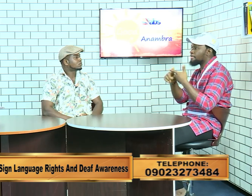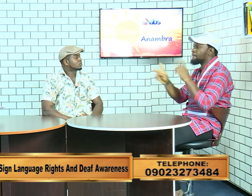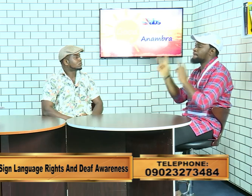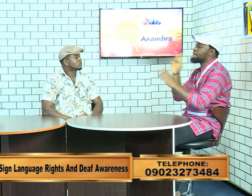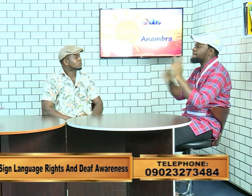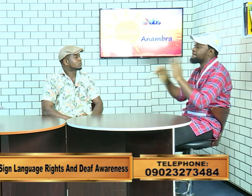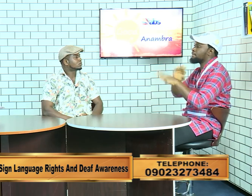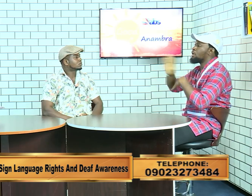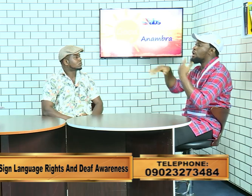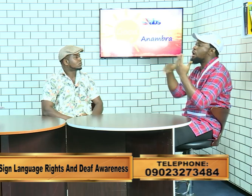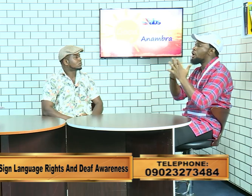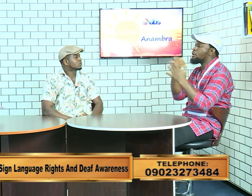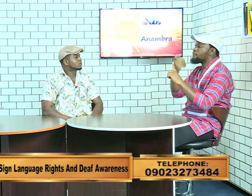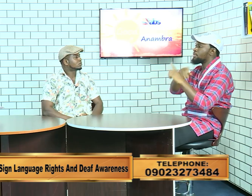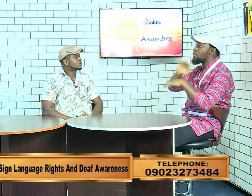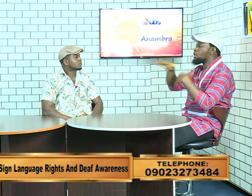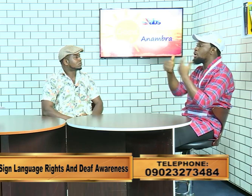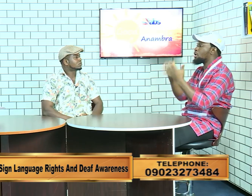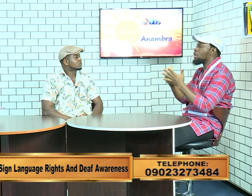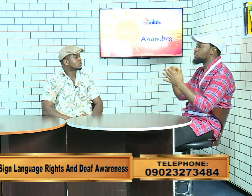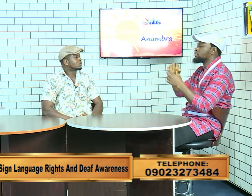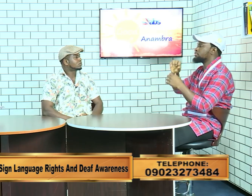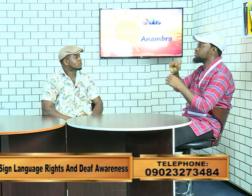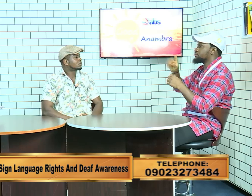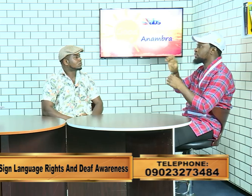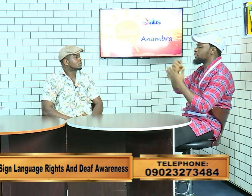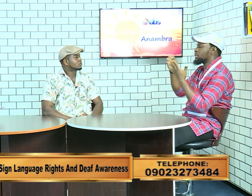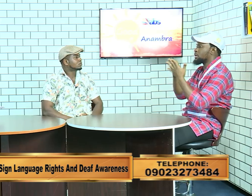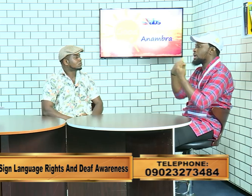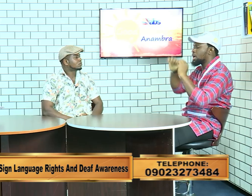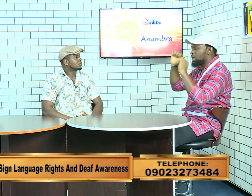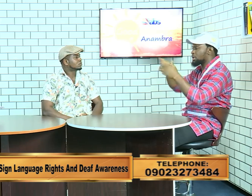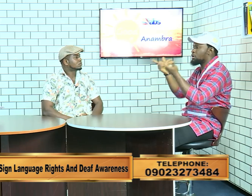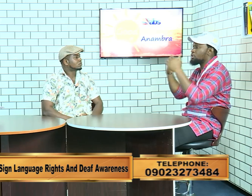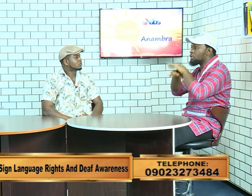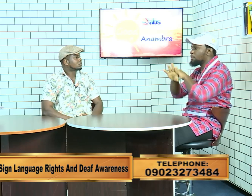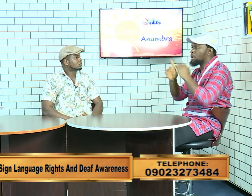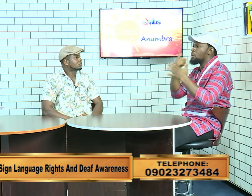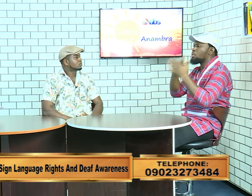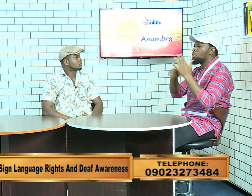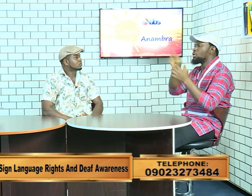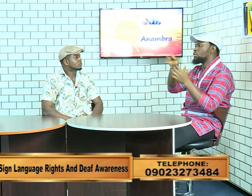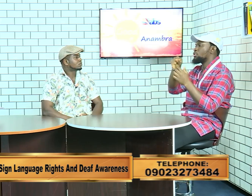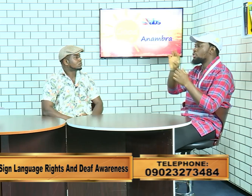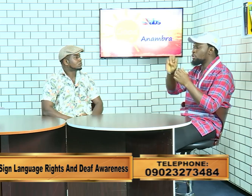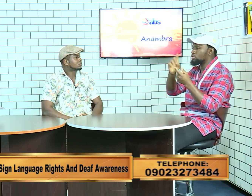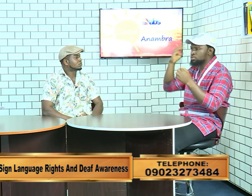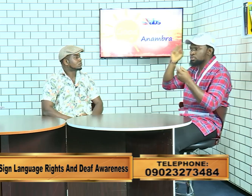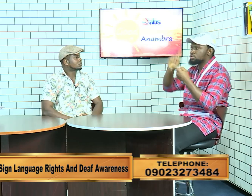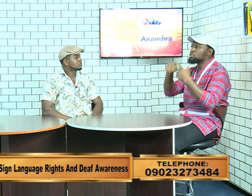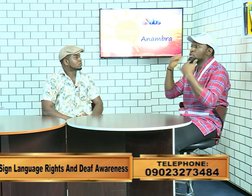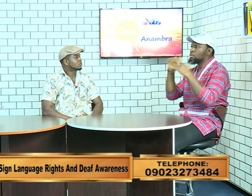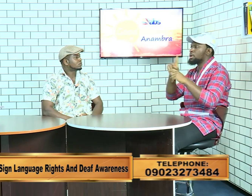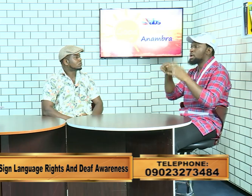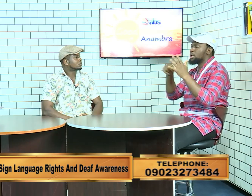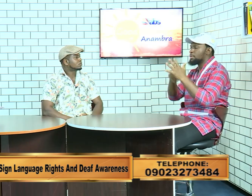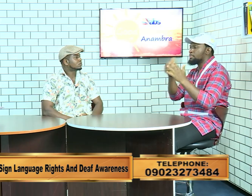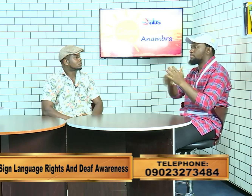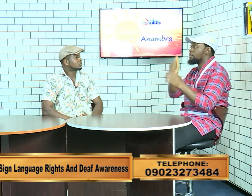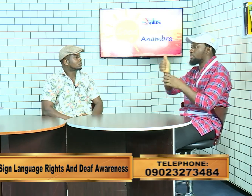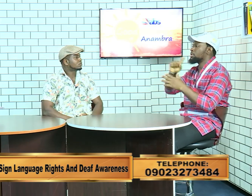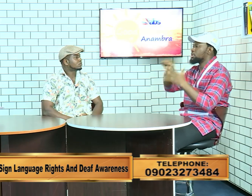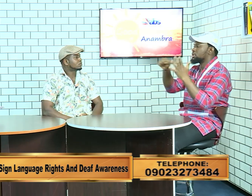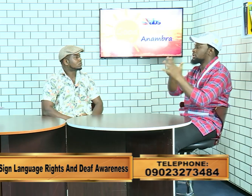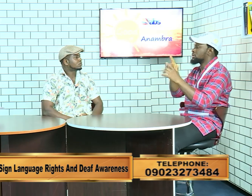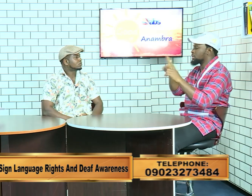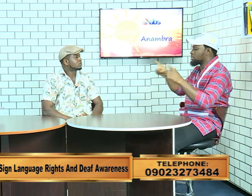people all from all sectors of the economy. How can they come in, and what roles are they supposed to play in promoting this